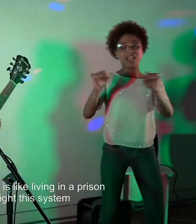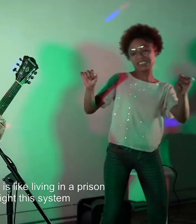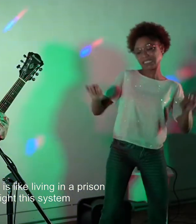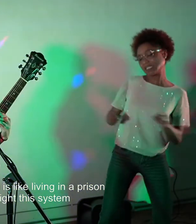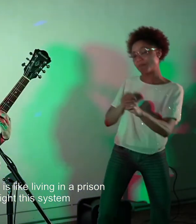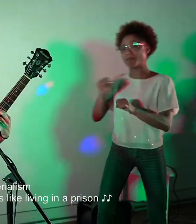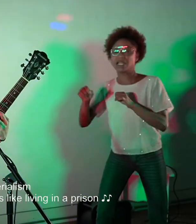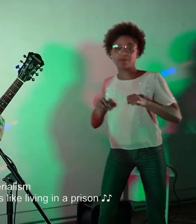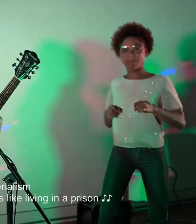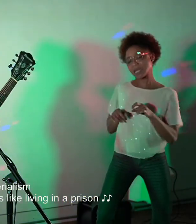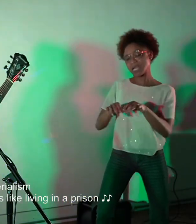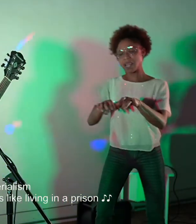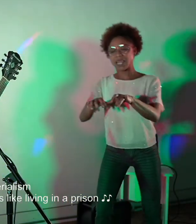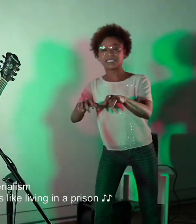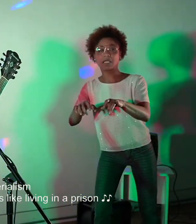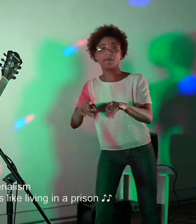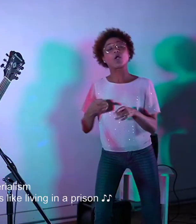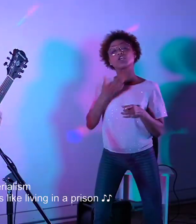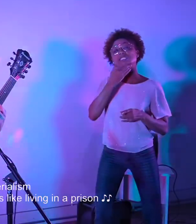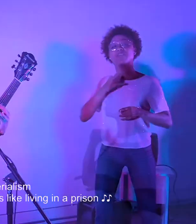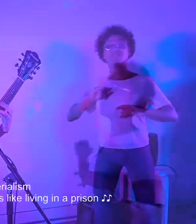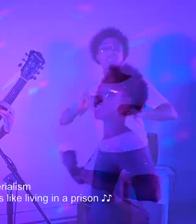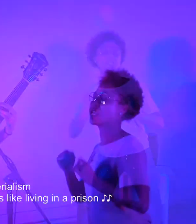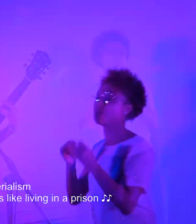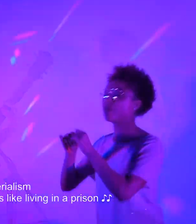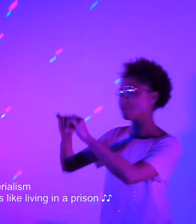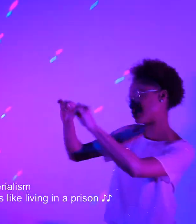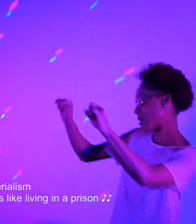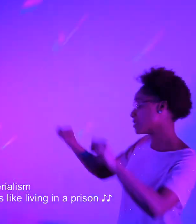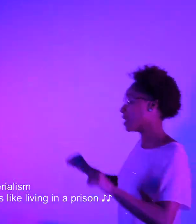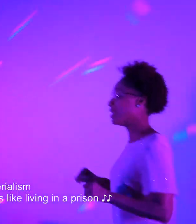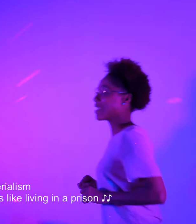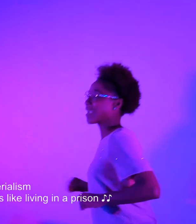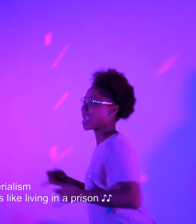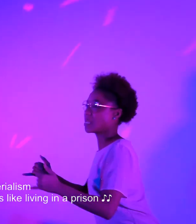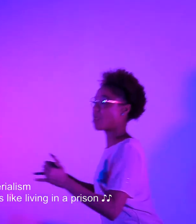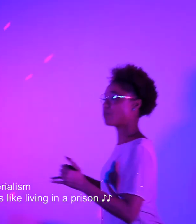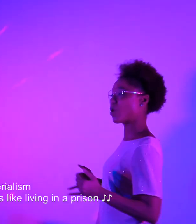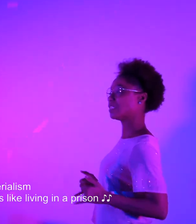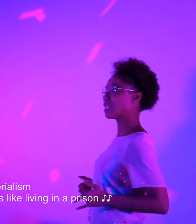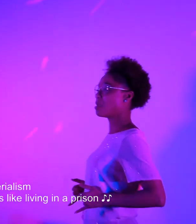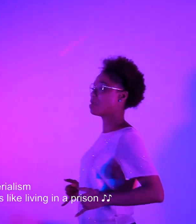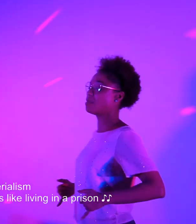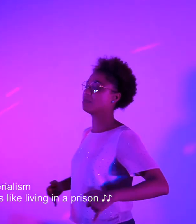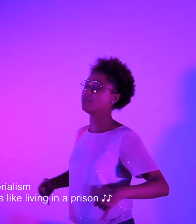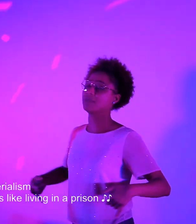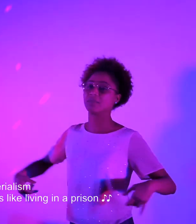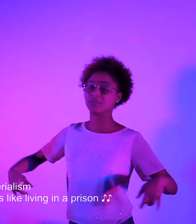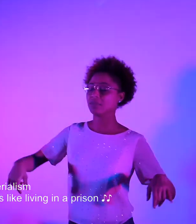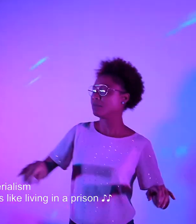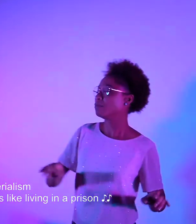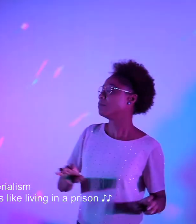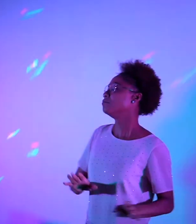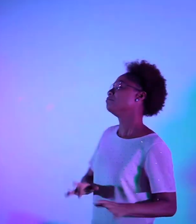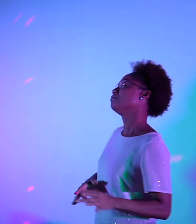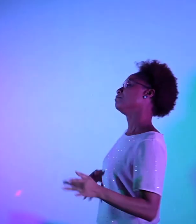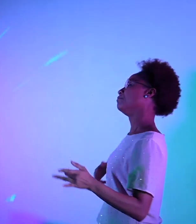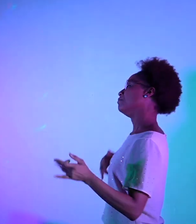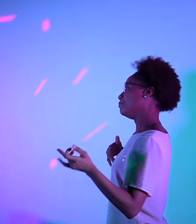the system, fight the system, fight imperialism. Cause living in the system is like living in a prison.